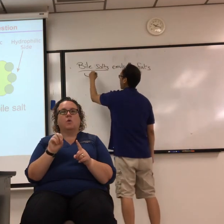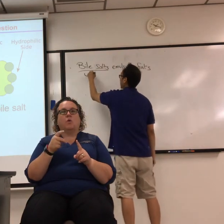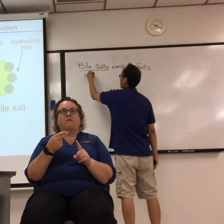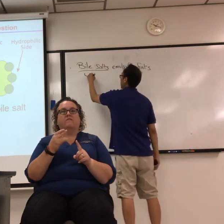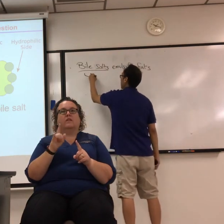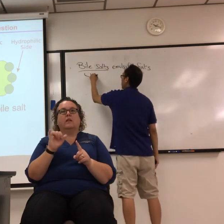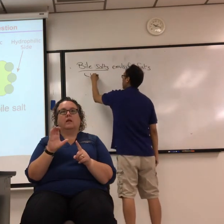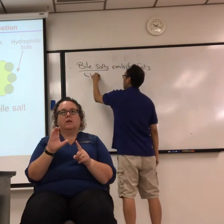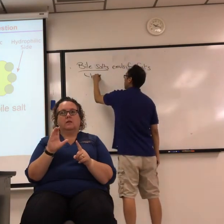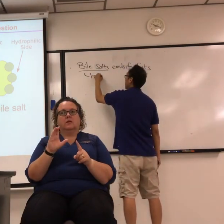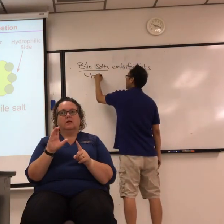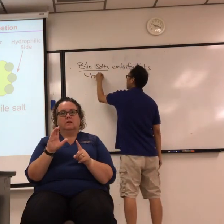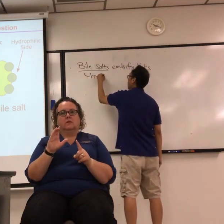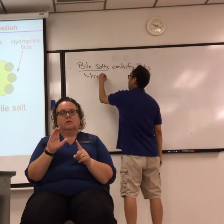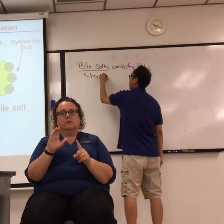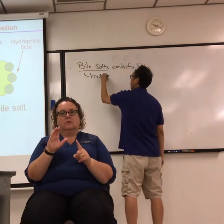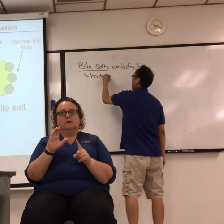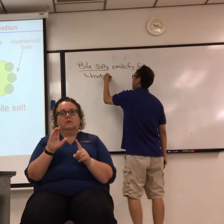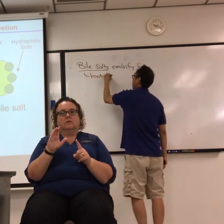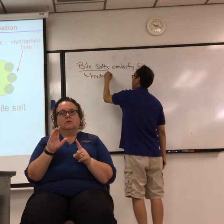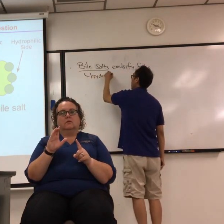hydrophilic side.